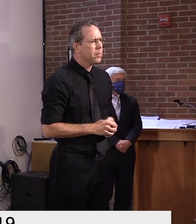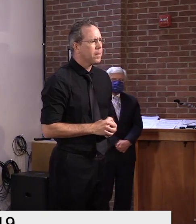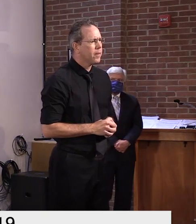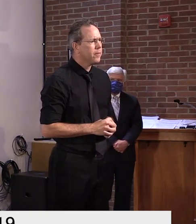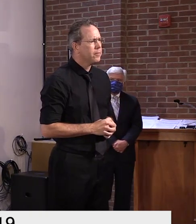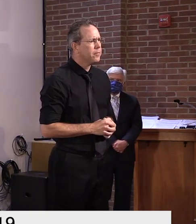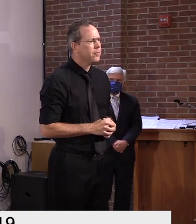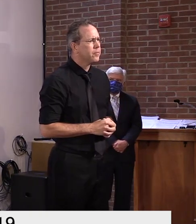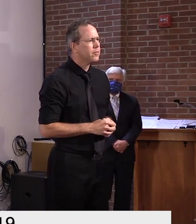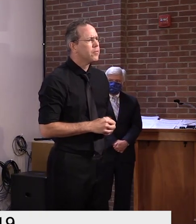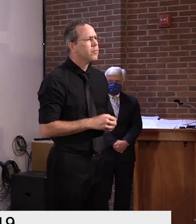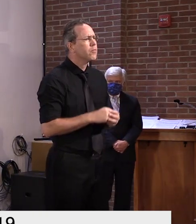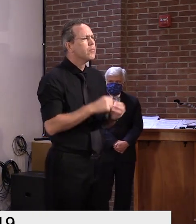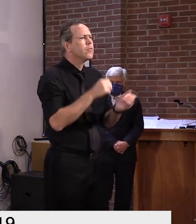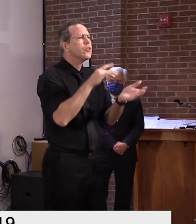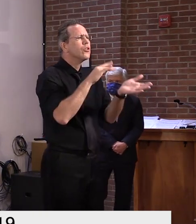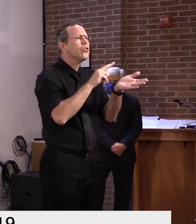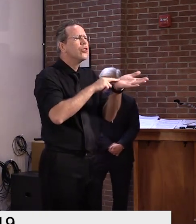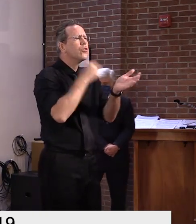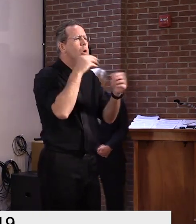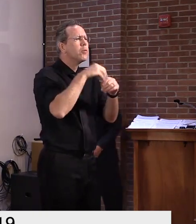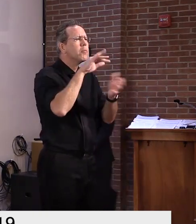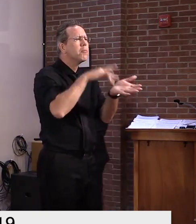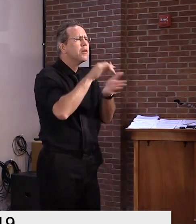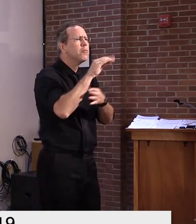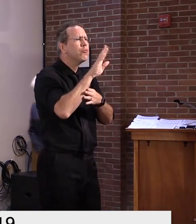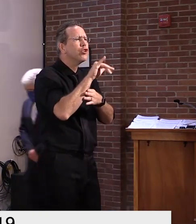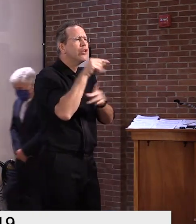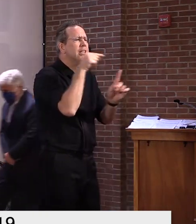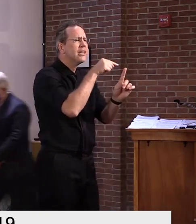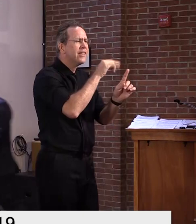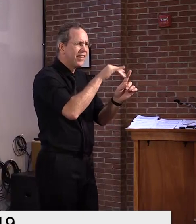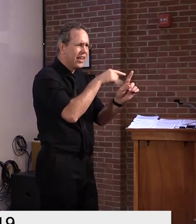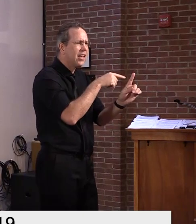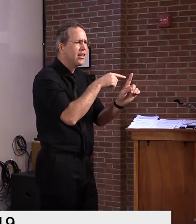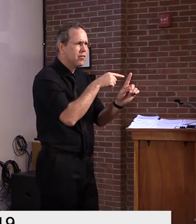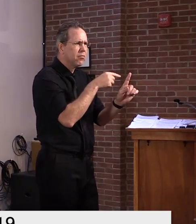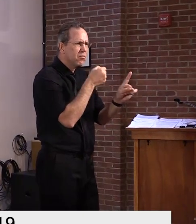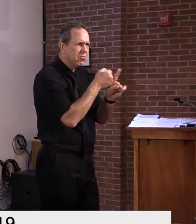we know which facility that is? Secretary Smith?